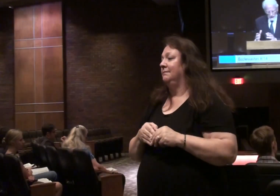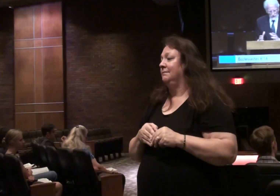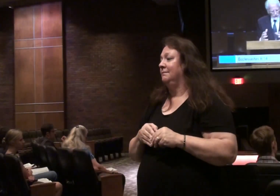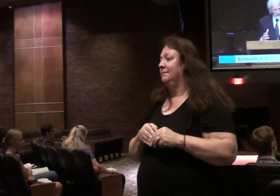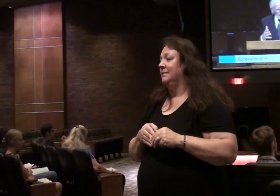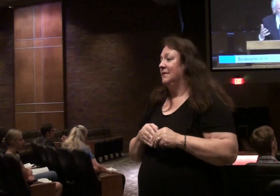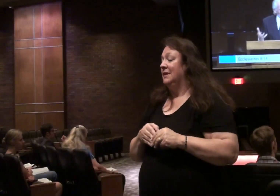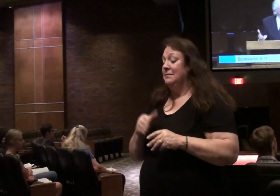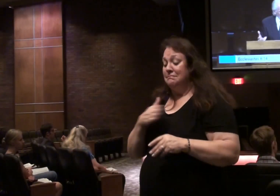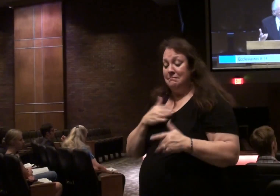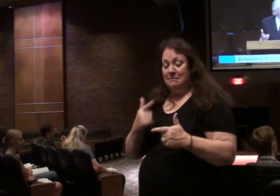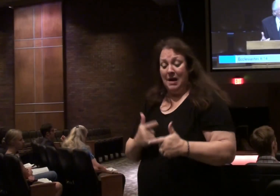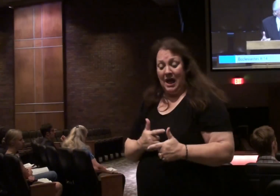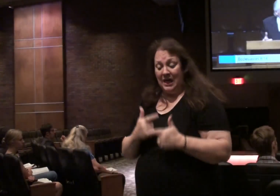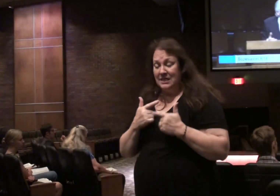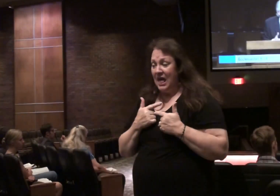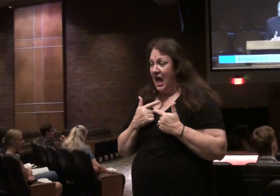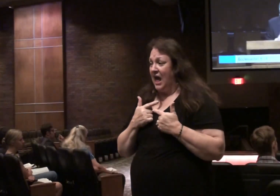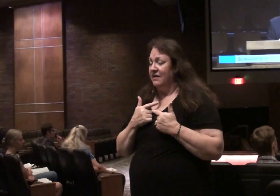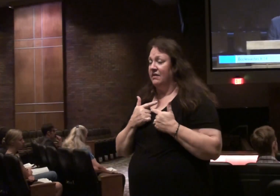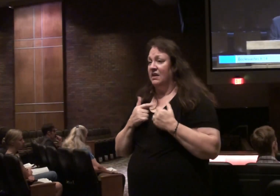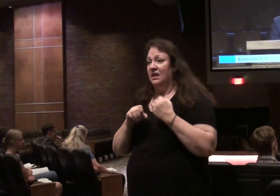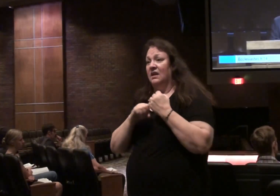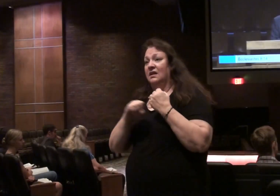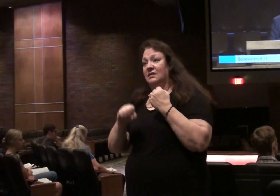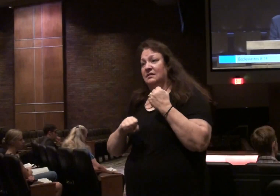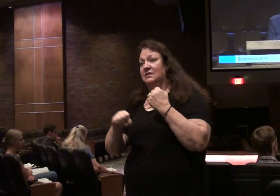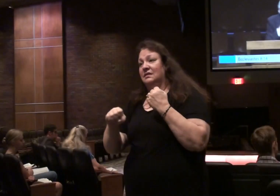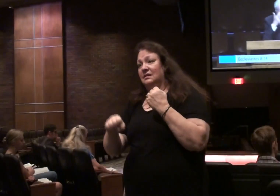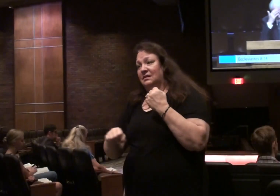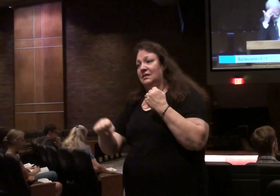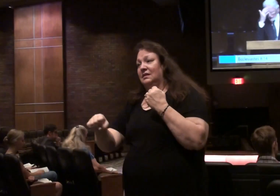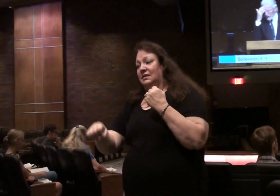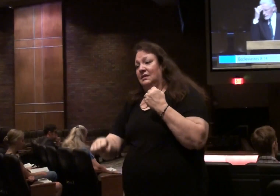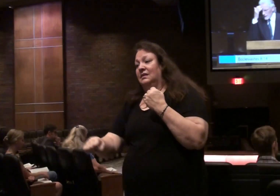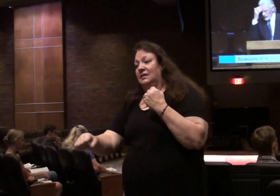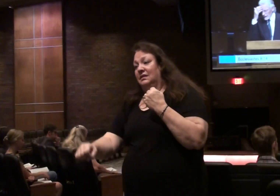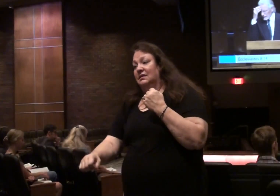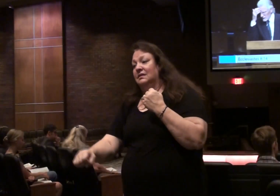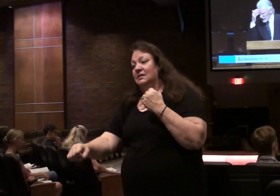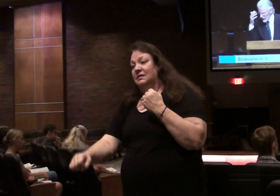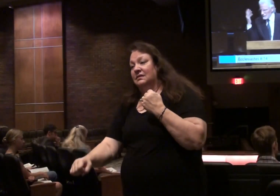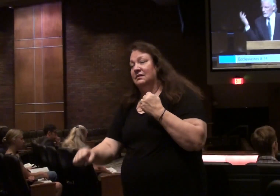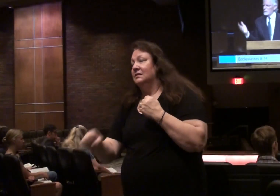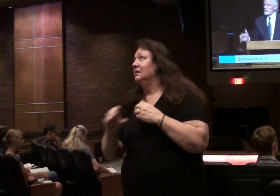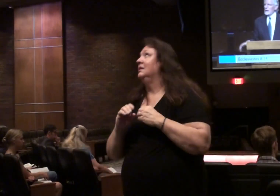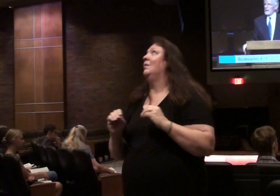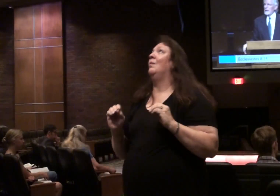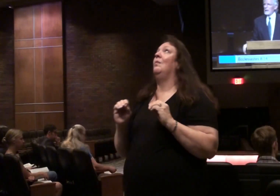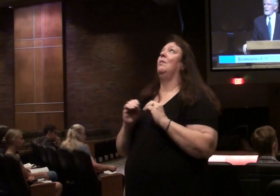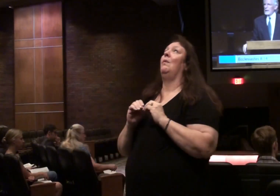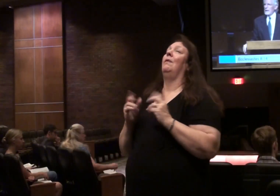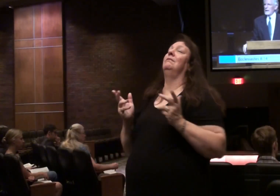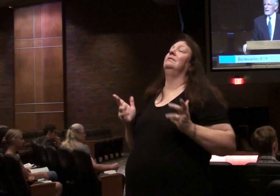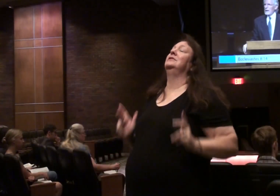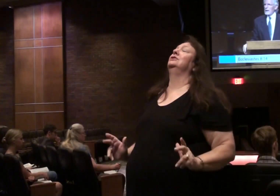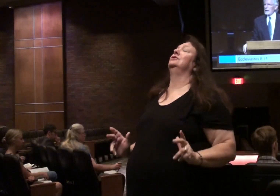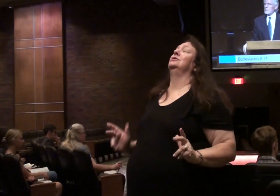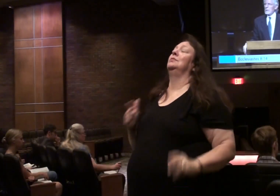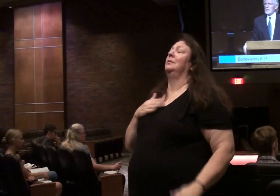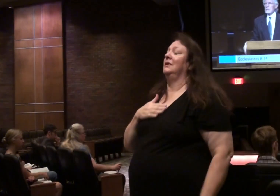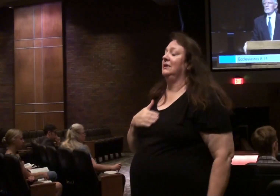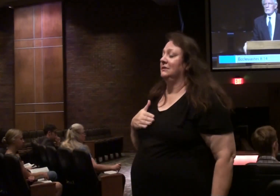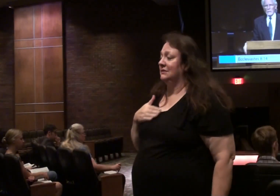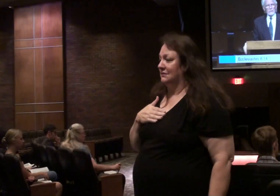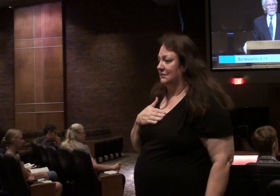the days of our life, and it can seem to go on and on and on. And we get to the point that I can't take another day of this.